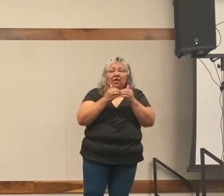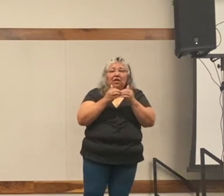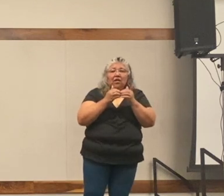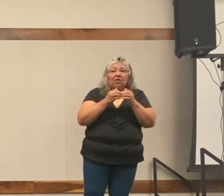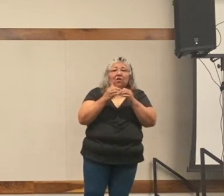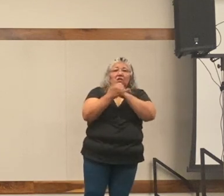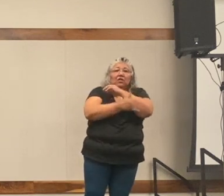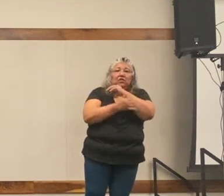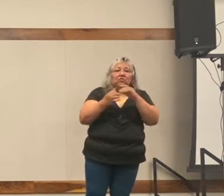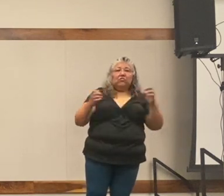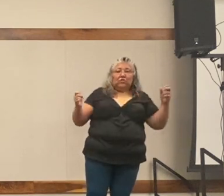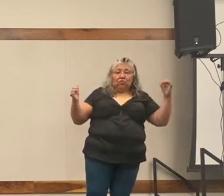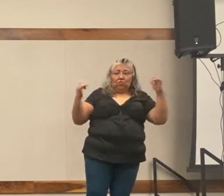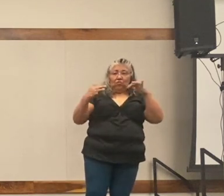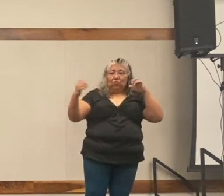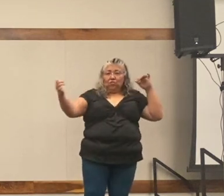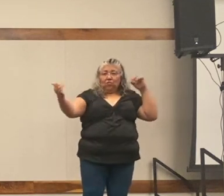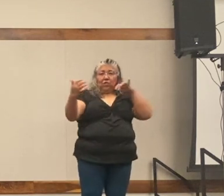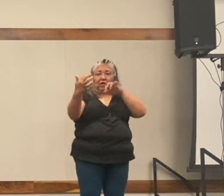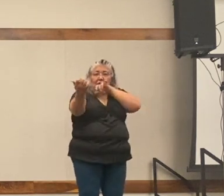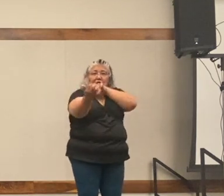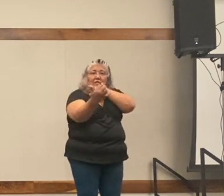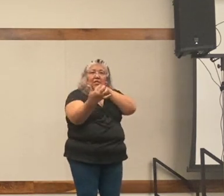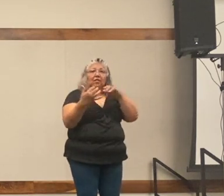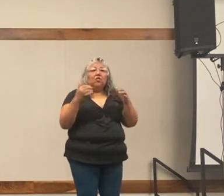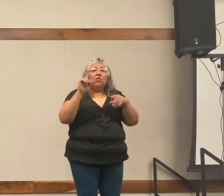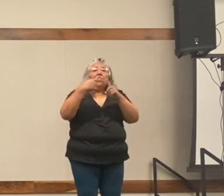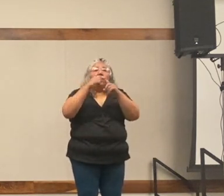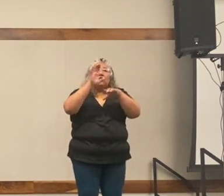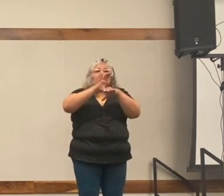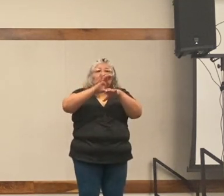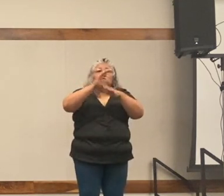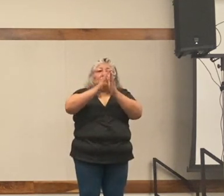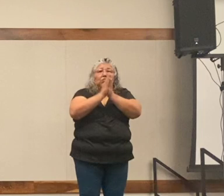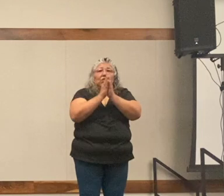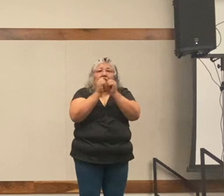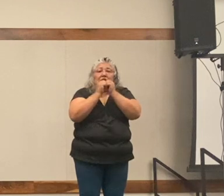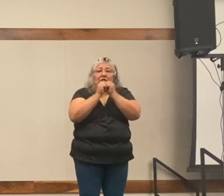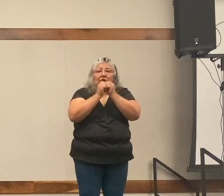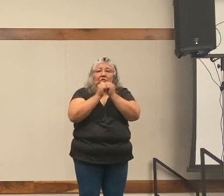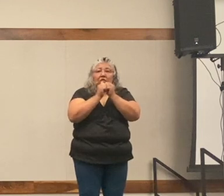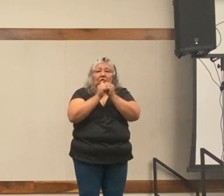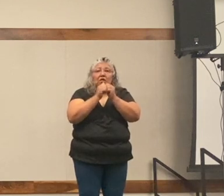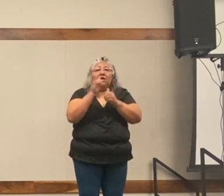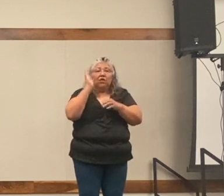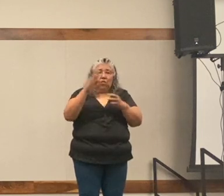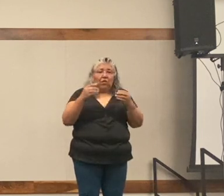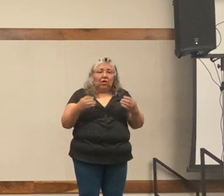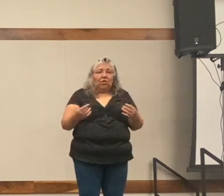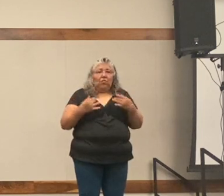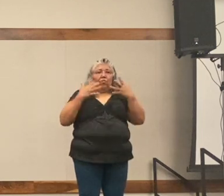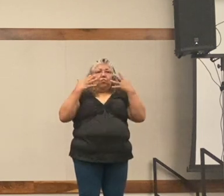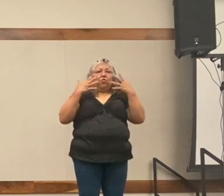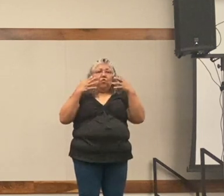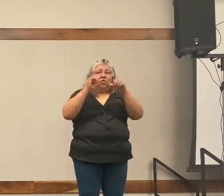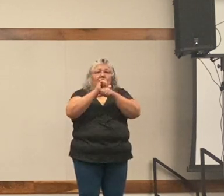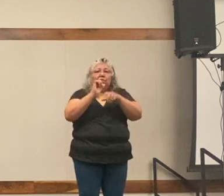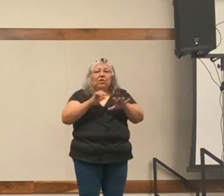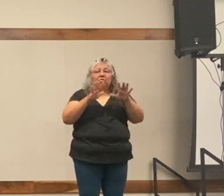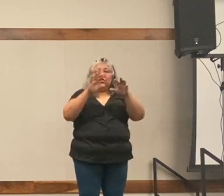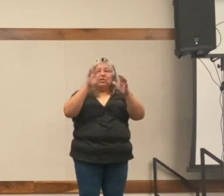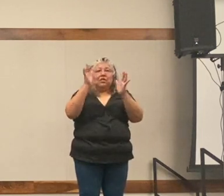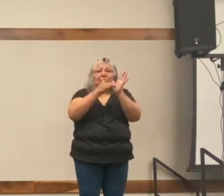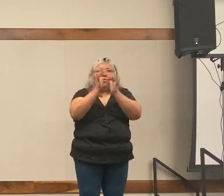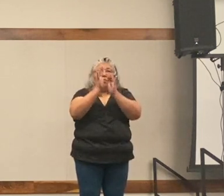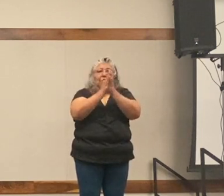the country rallies around each other. Listen, when the church prays together, it will move mountains. The Bible tells